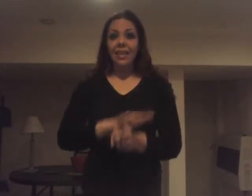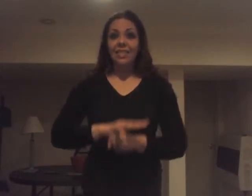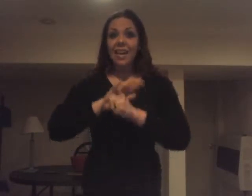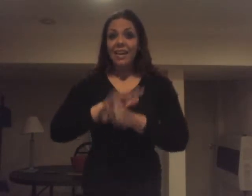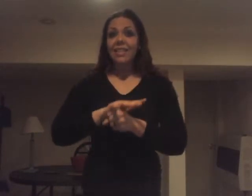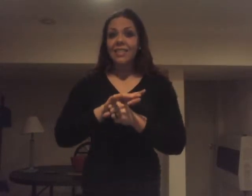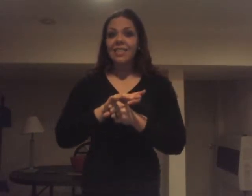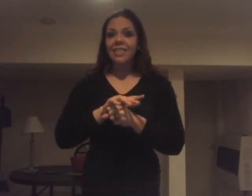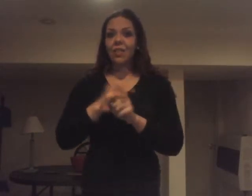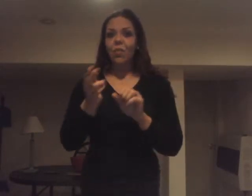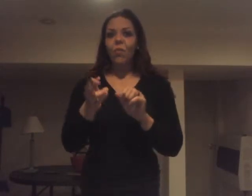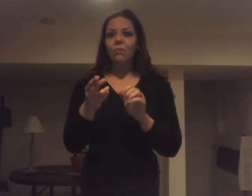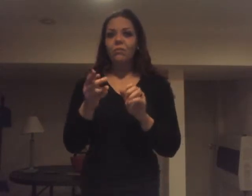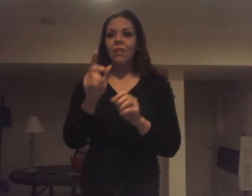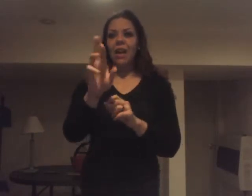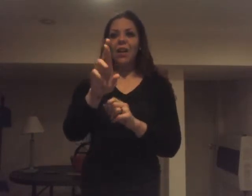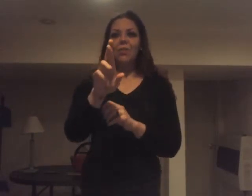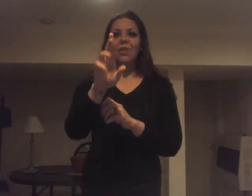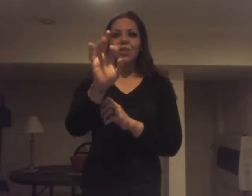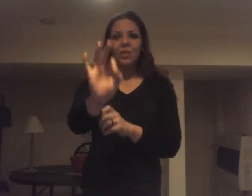tranquilizers, minor tranquilizers such as Valium.